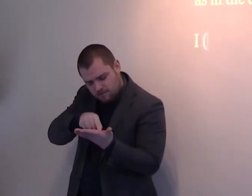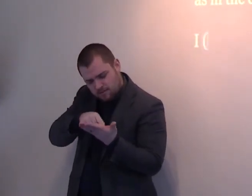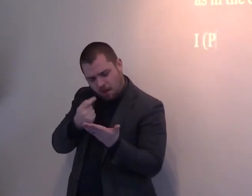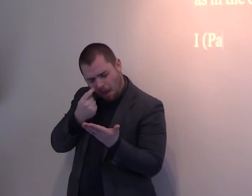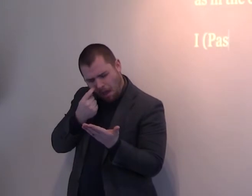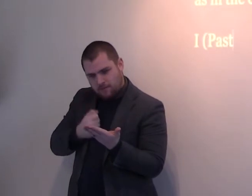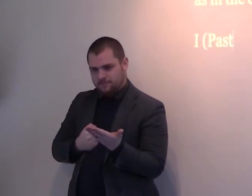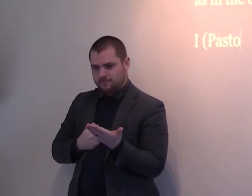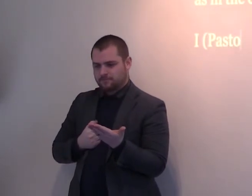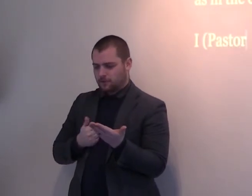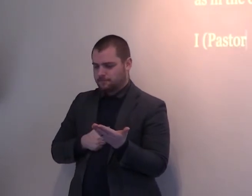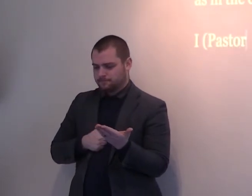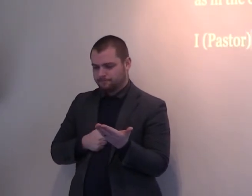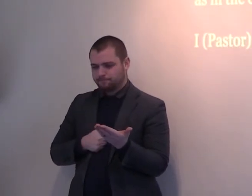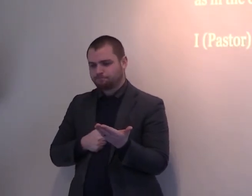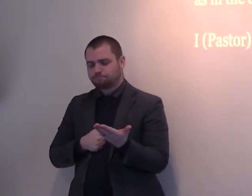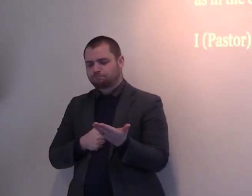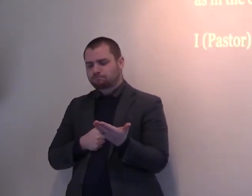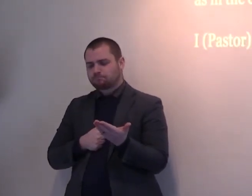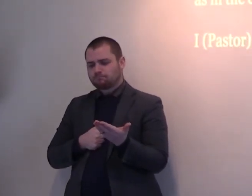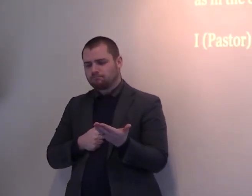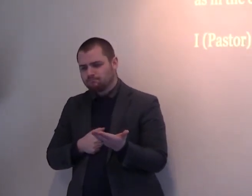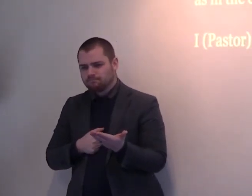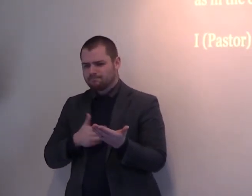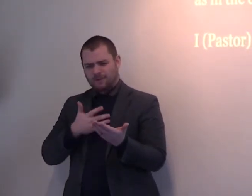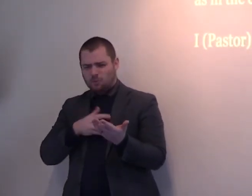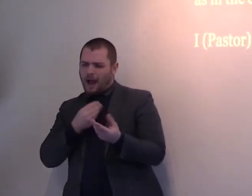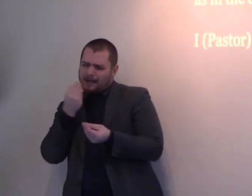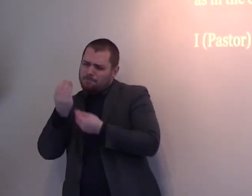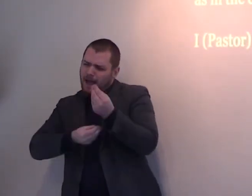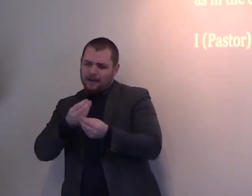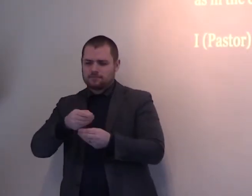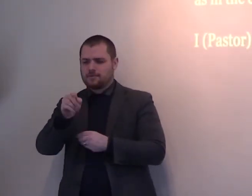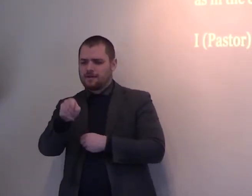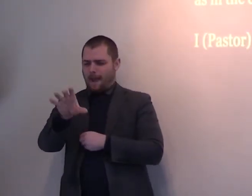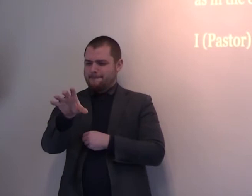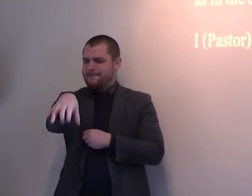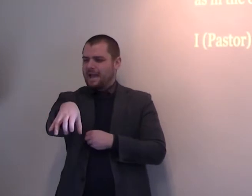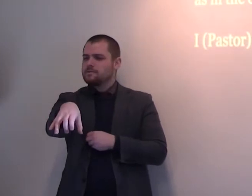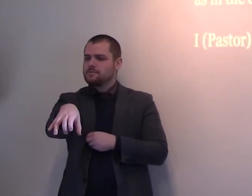background of the city of Sardis. But because the way the Lord speaks to the